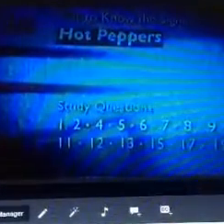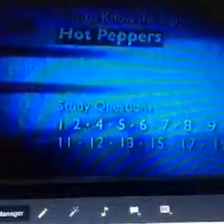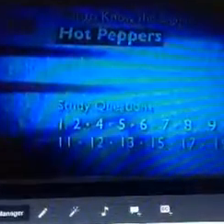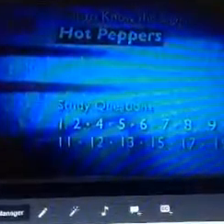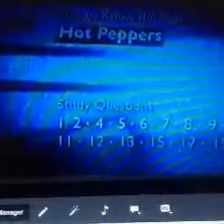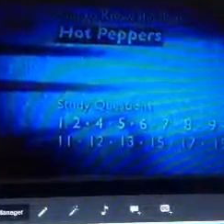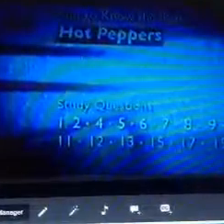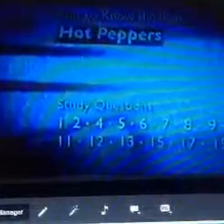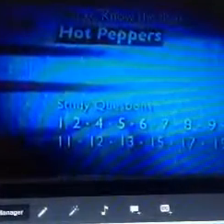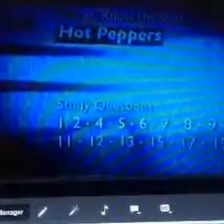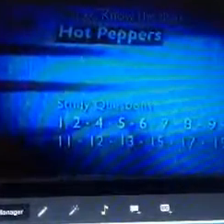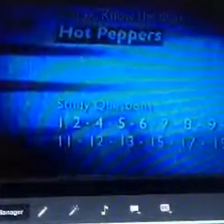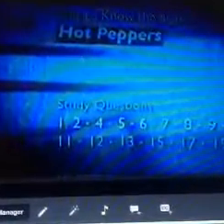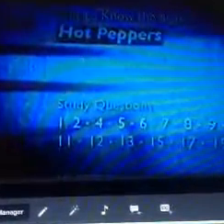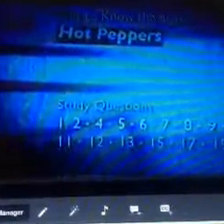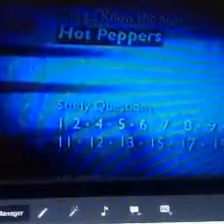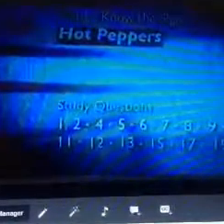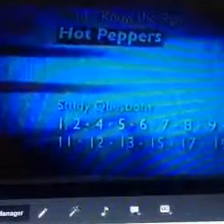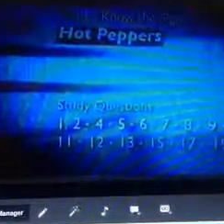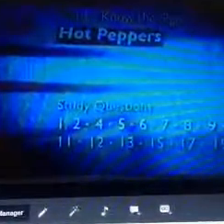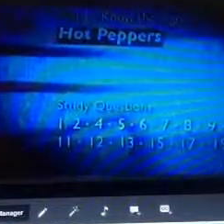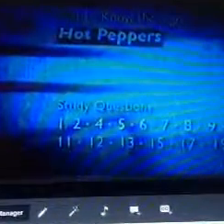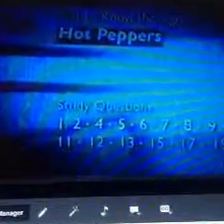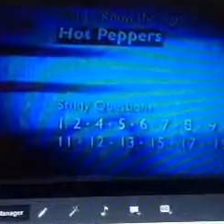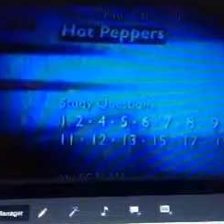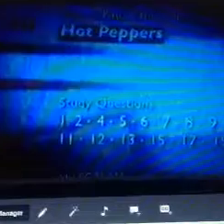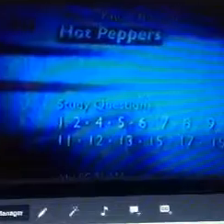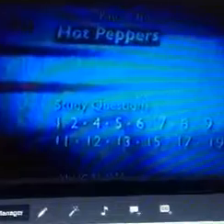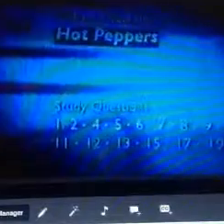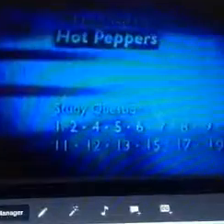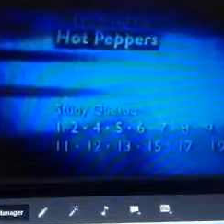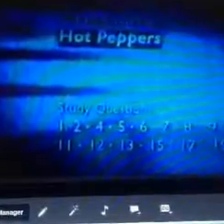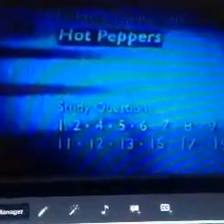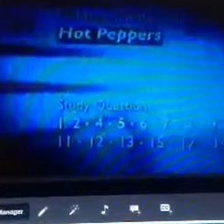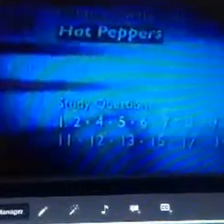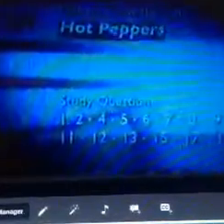ASL to voice for hot peppers.